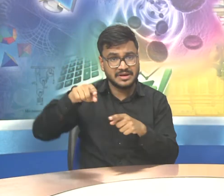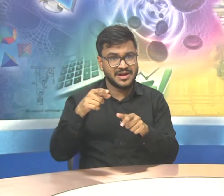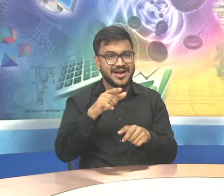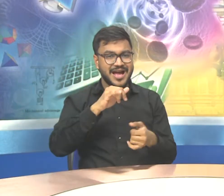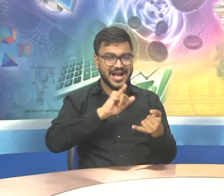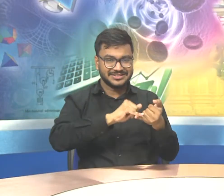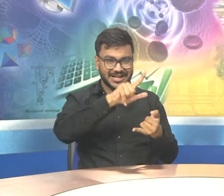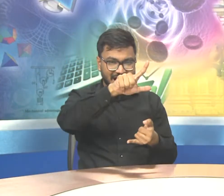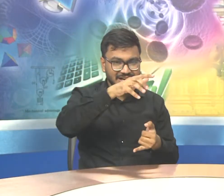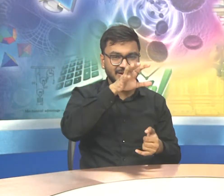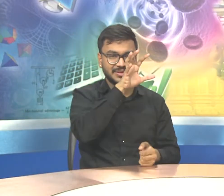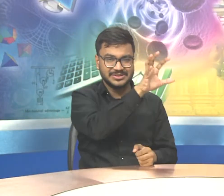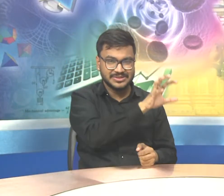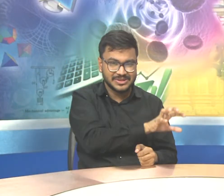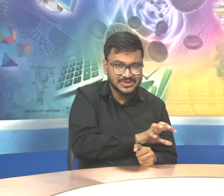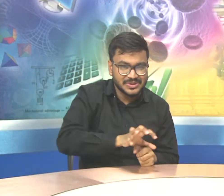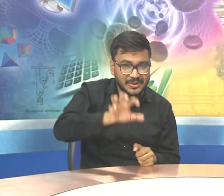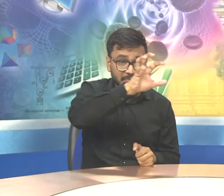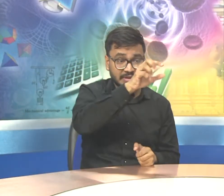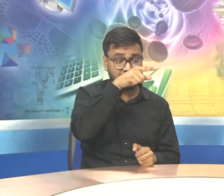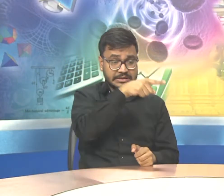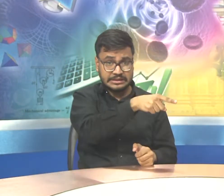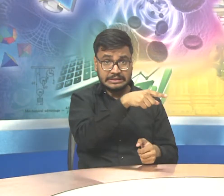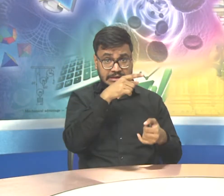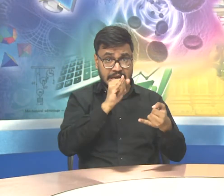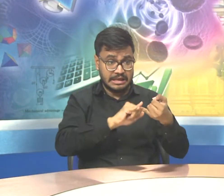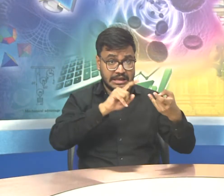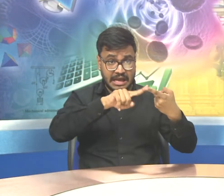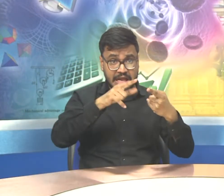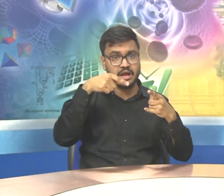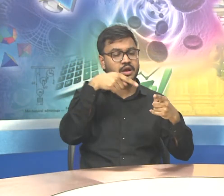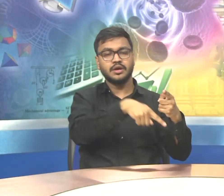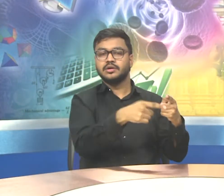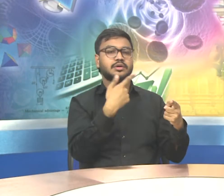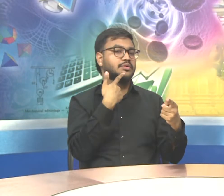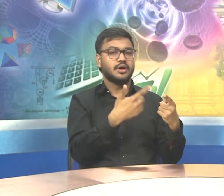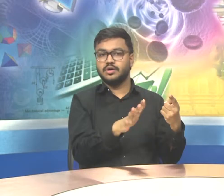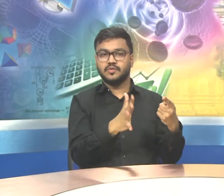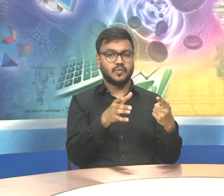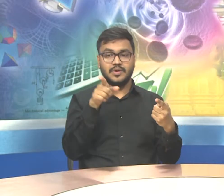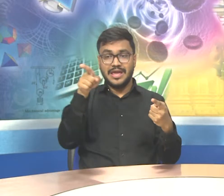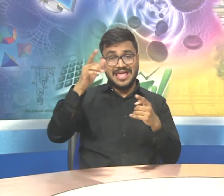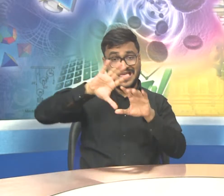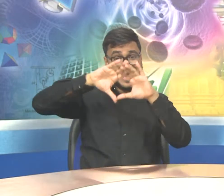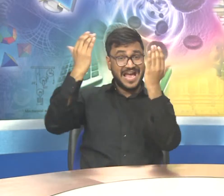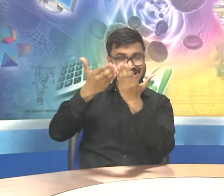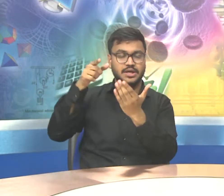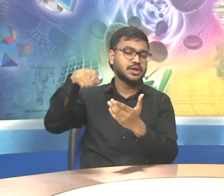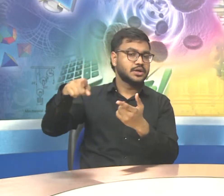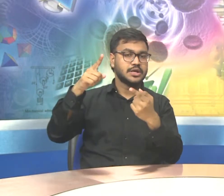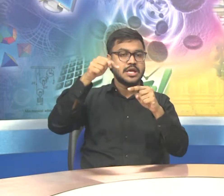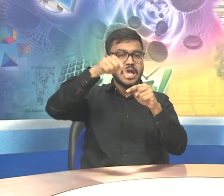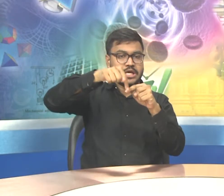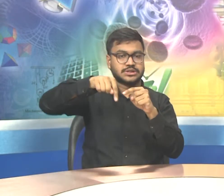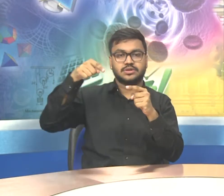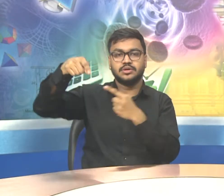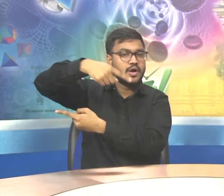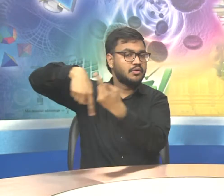nominated members of parliament and members of state legislative councils are not